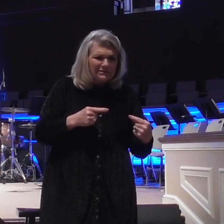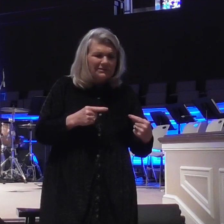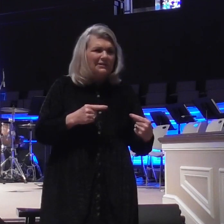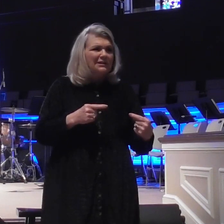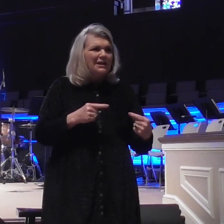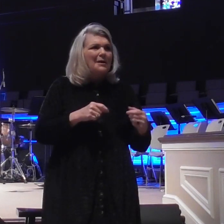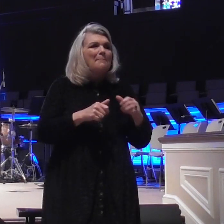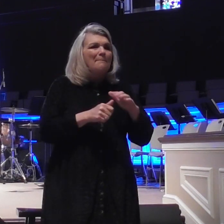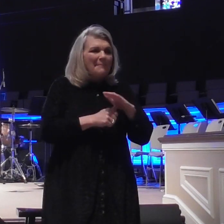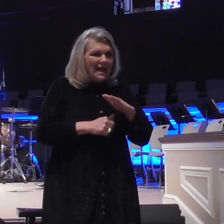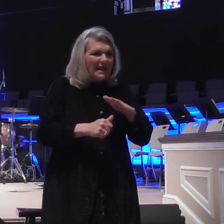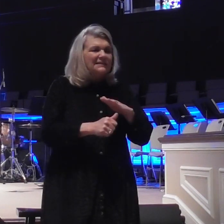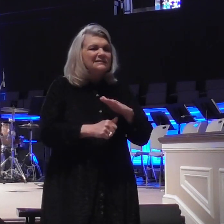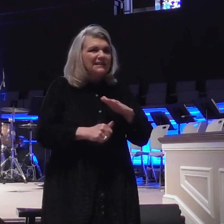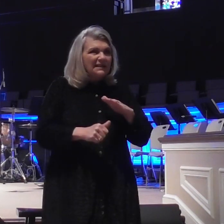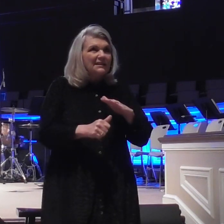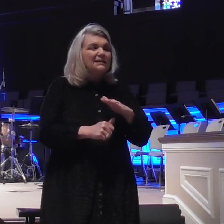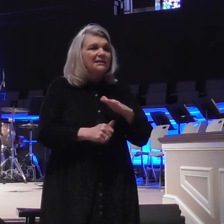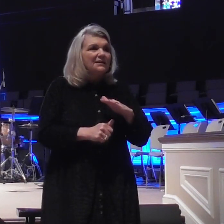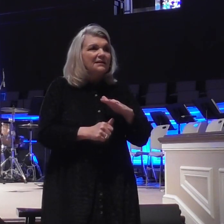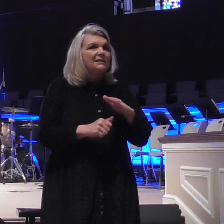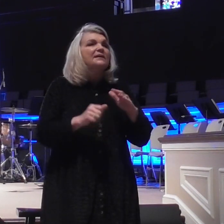important foundational questions.